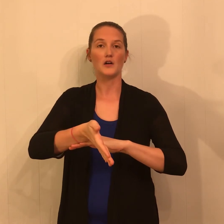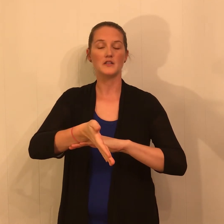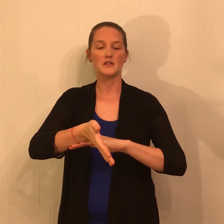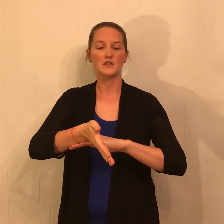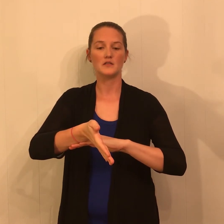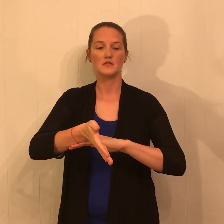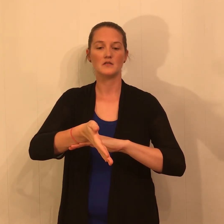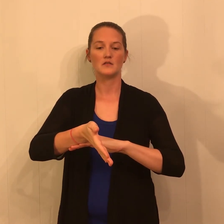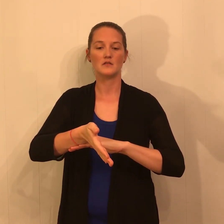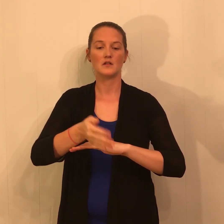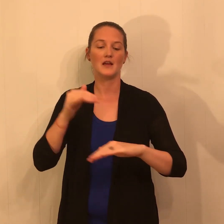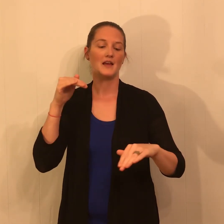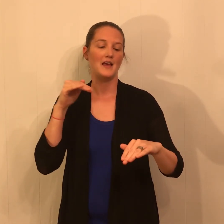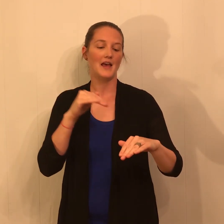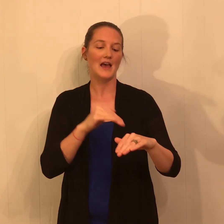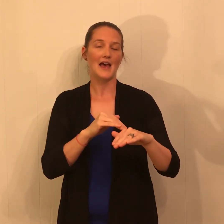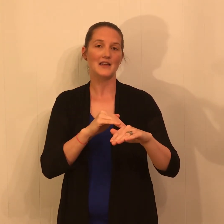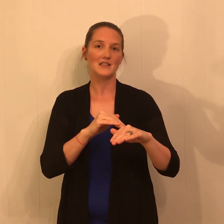across, at,